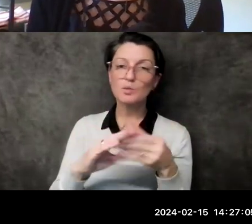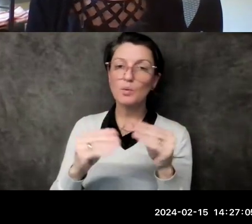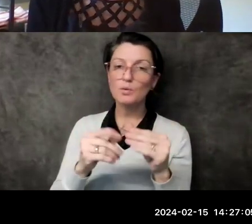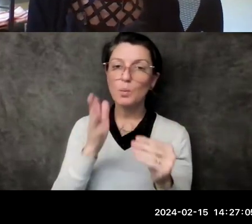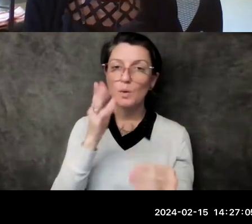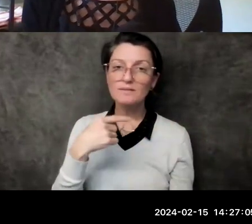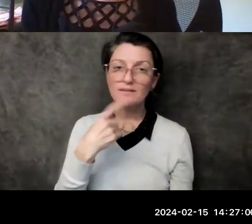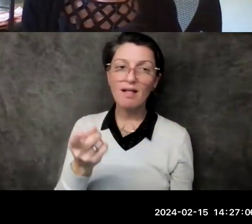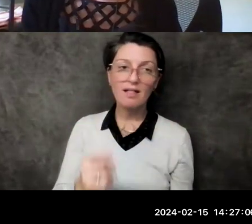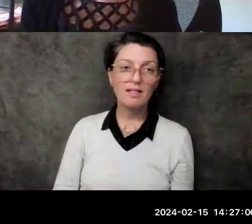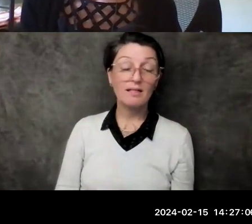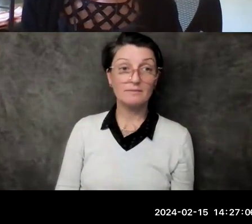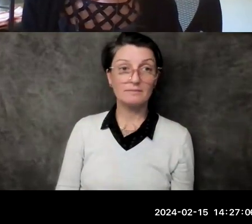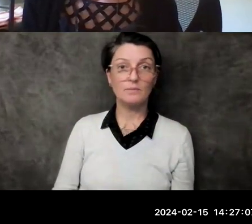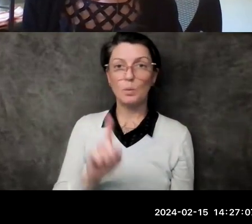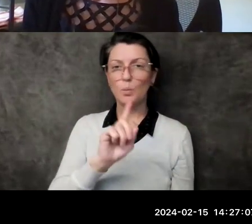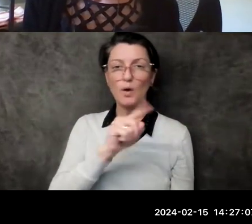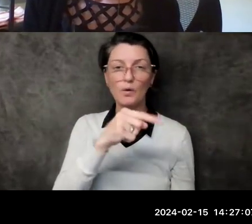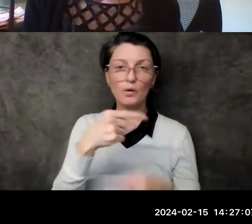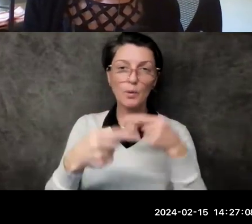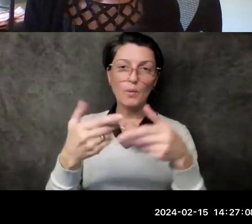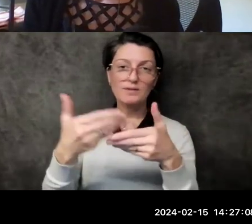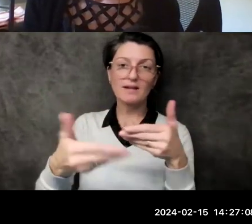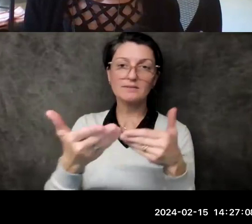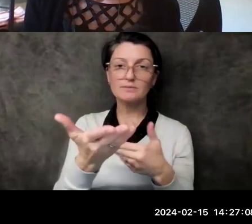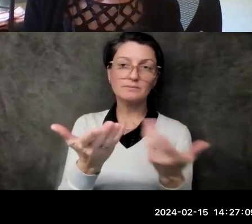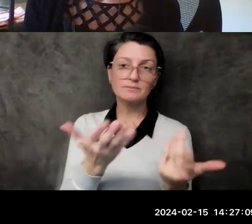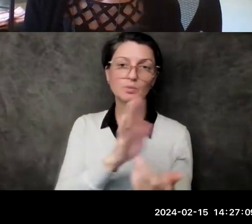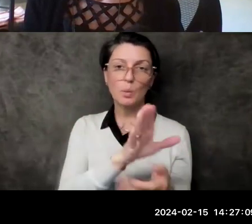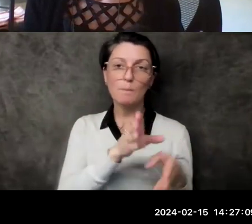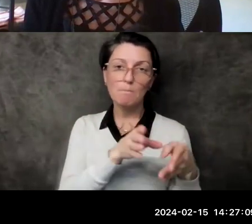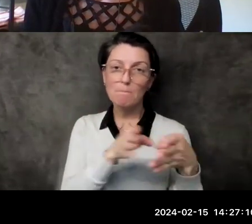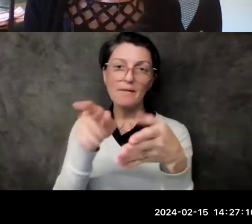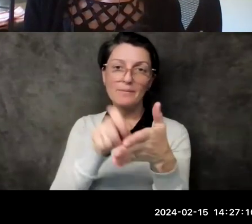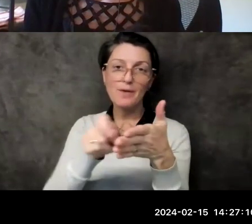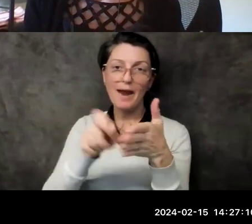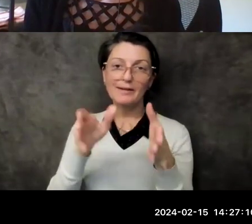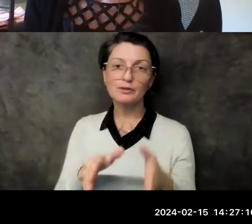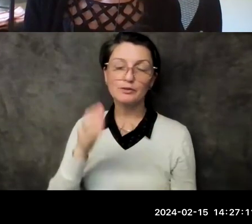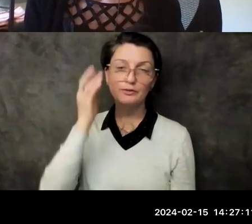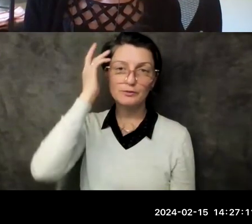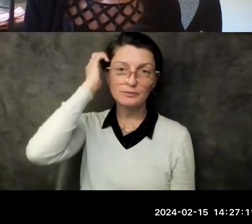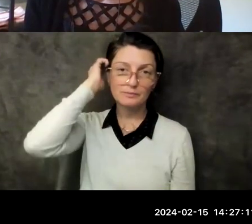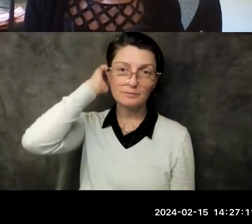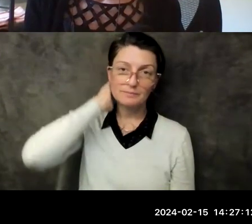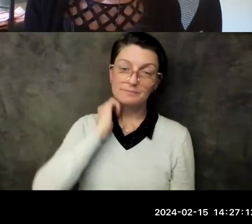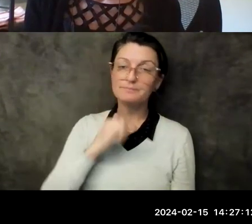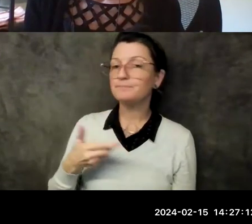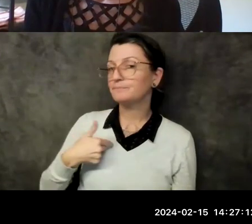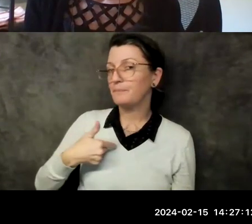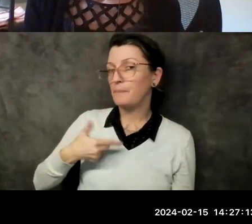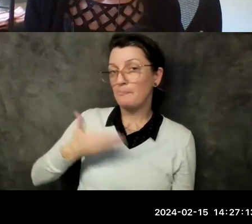tell? So where are you going next with your path as a writer? So